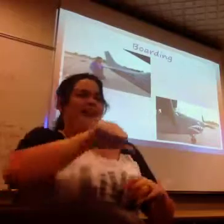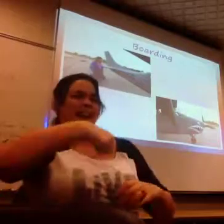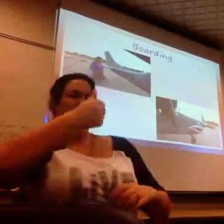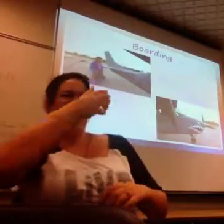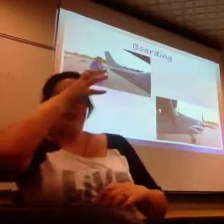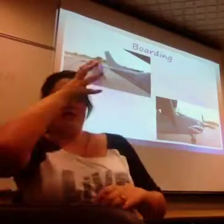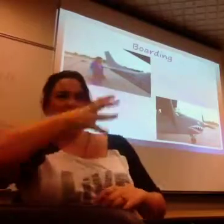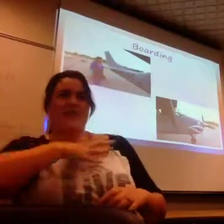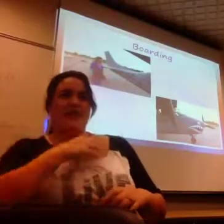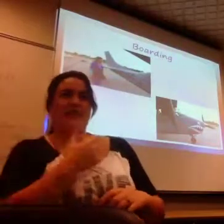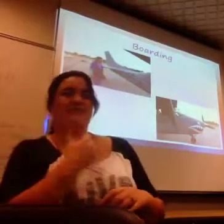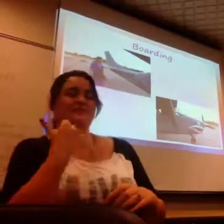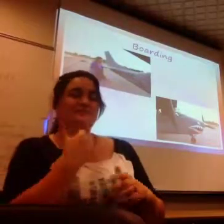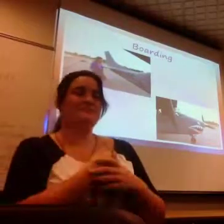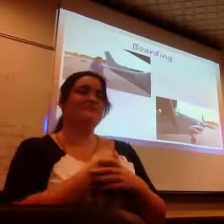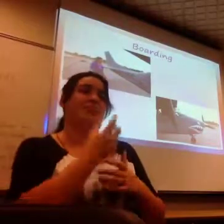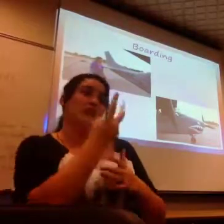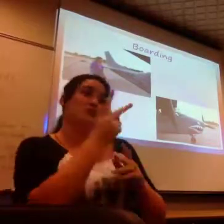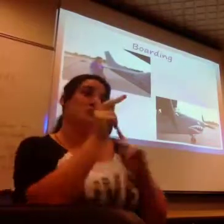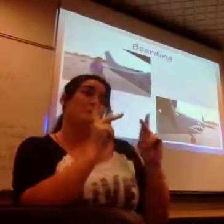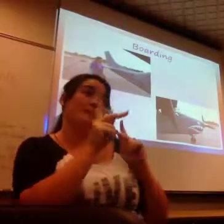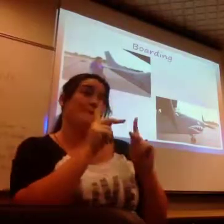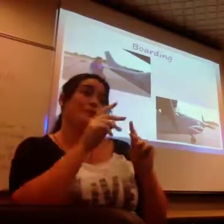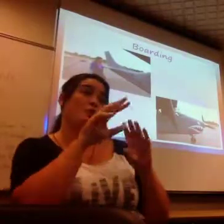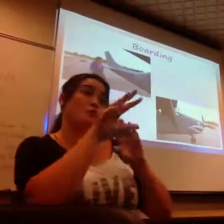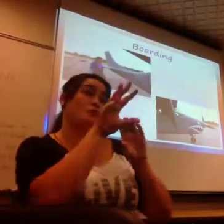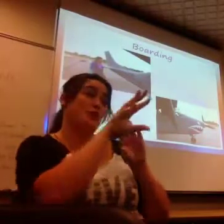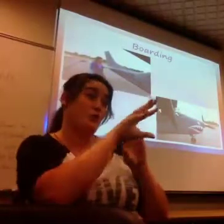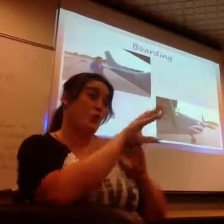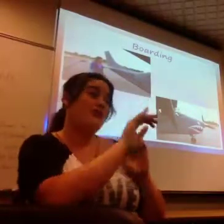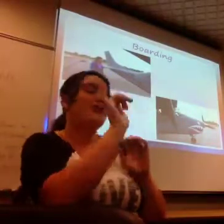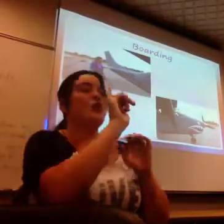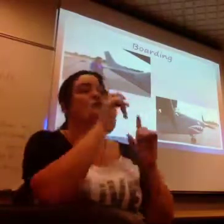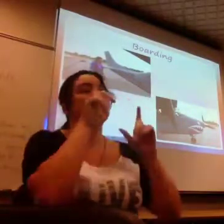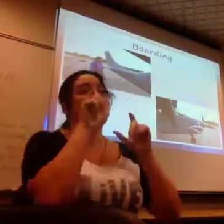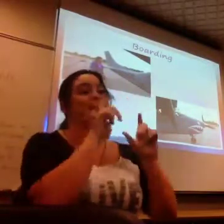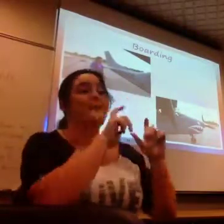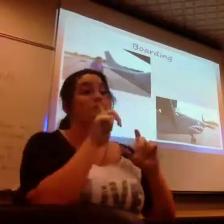then 2 people recording, taking pictures of us.